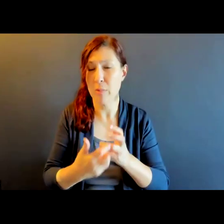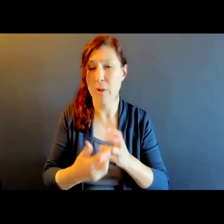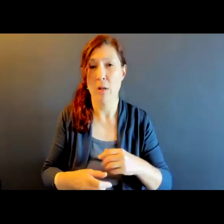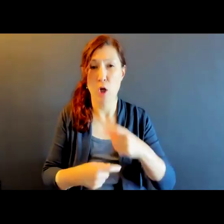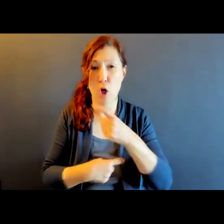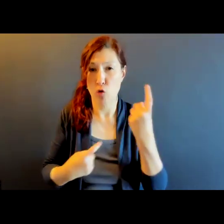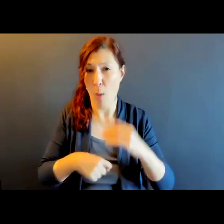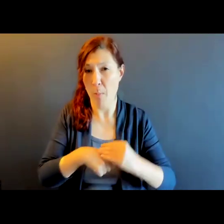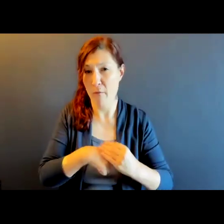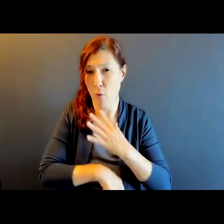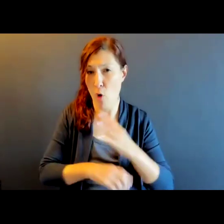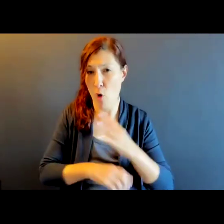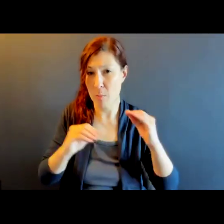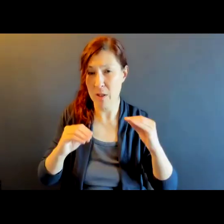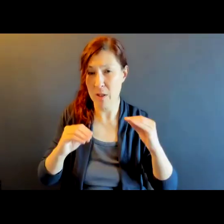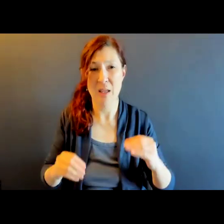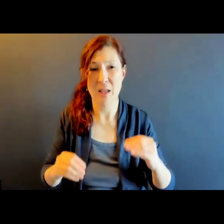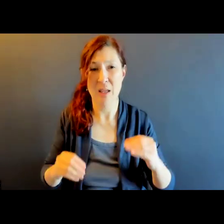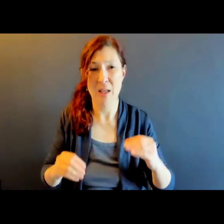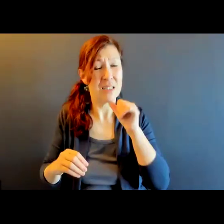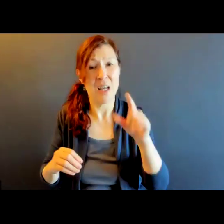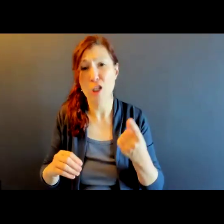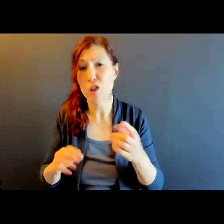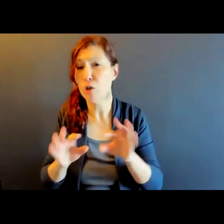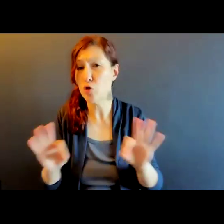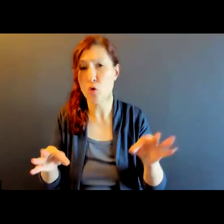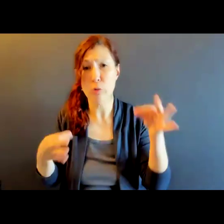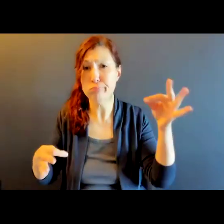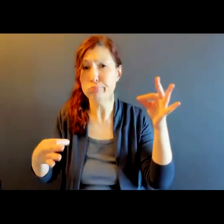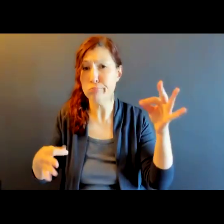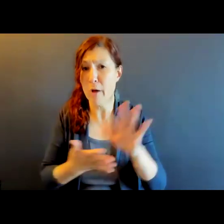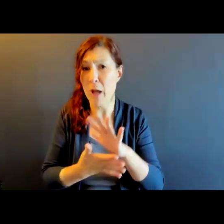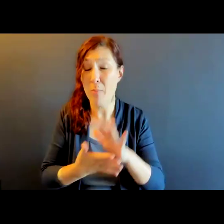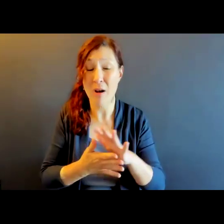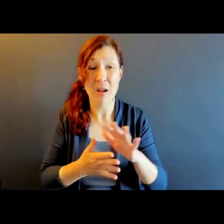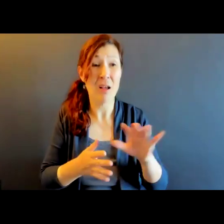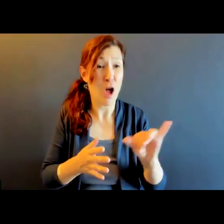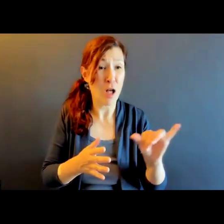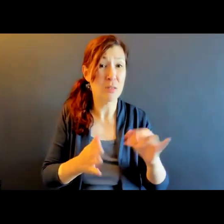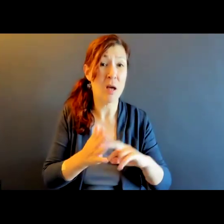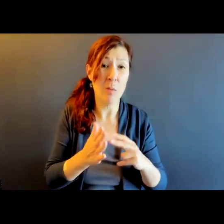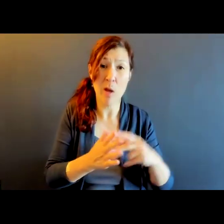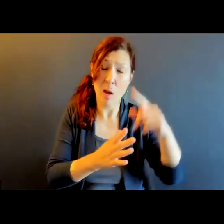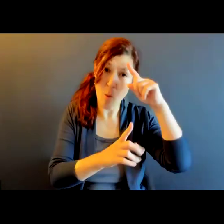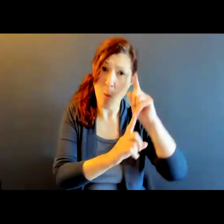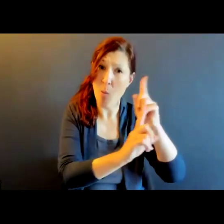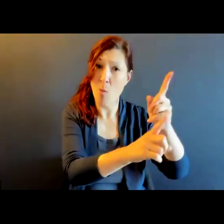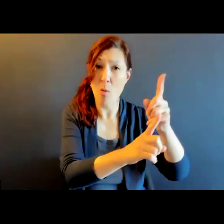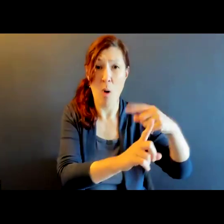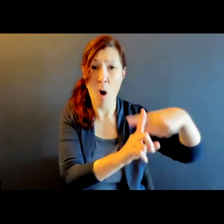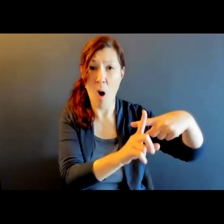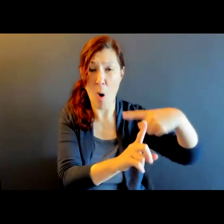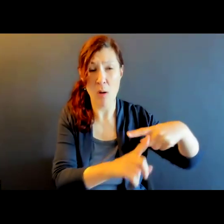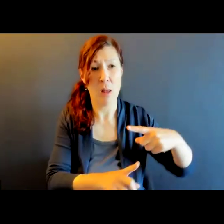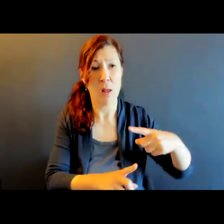diploma pathway offers more than a piece of paper. It offers hope, economic mobility, and the ability to fully participate